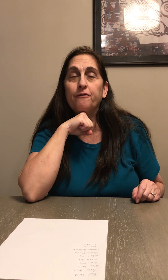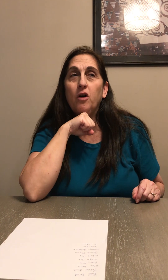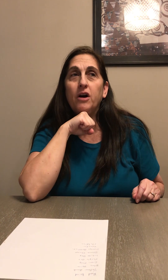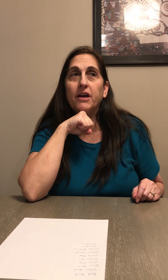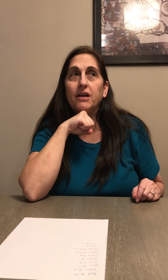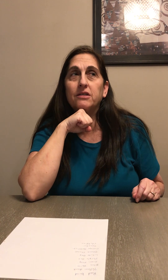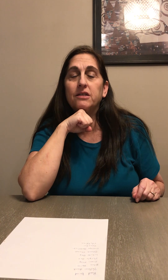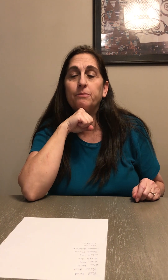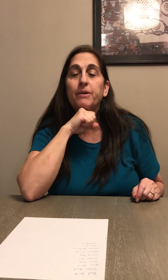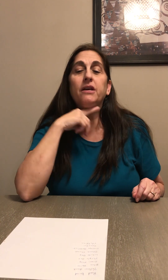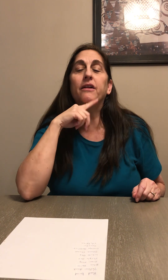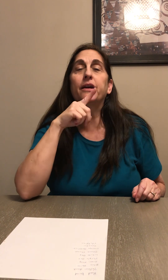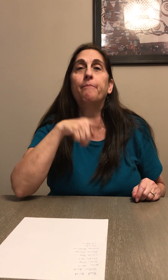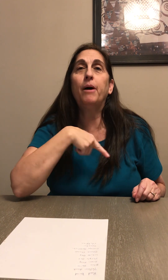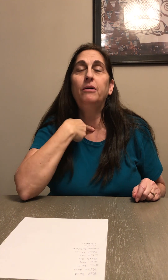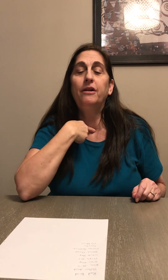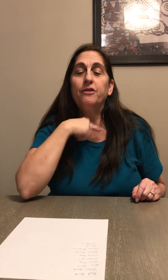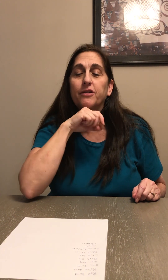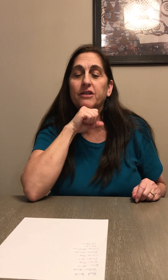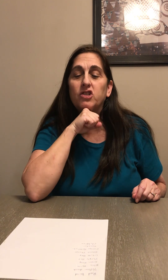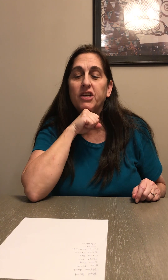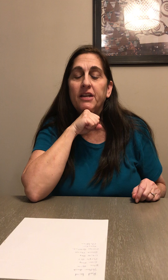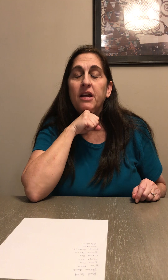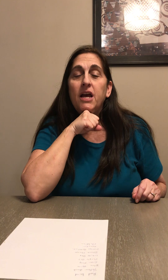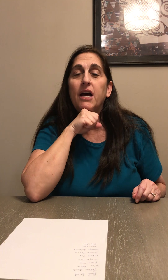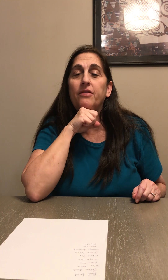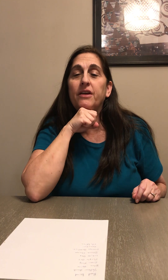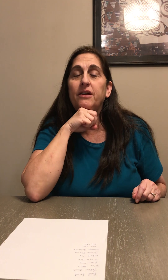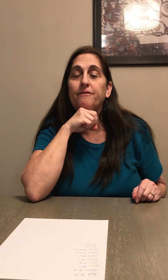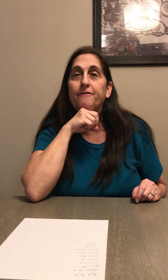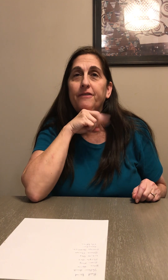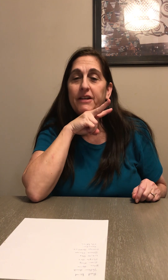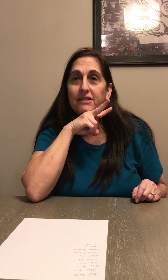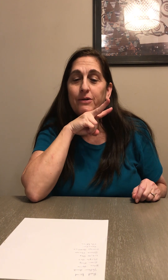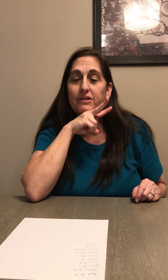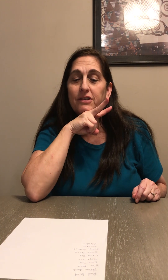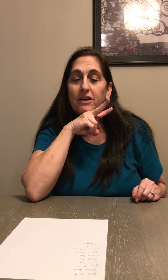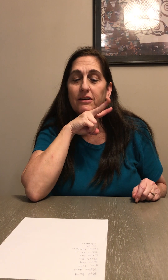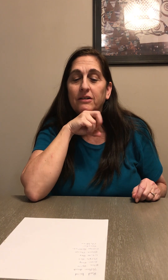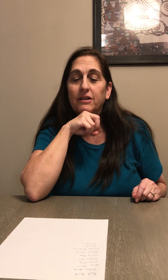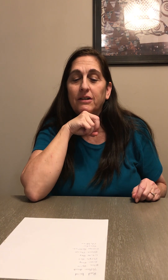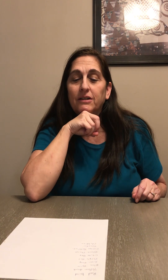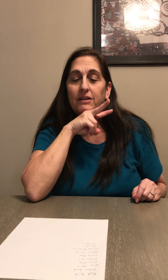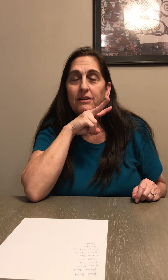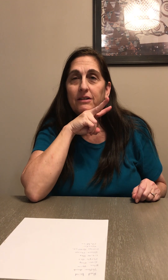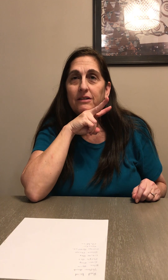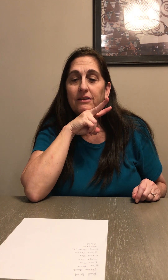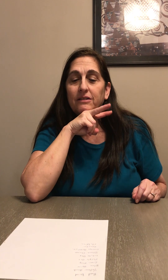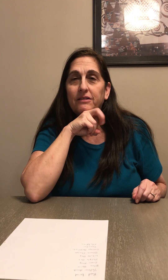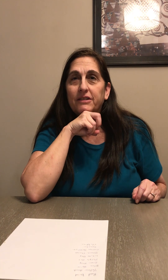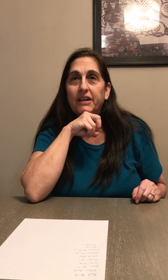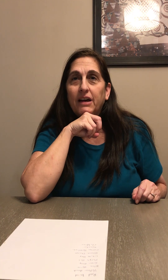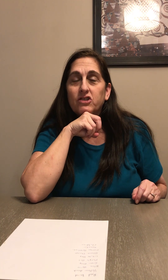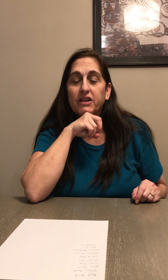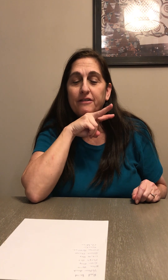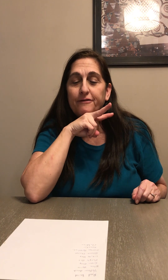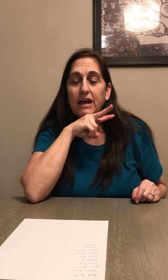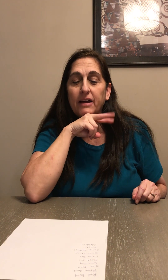frog has this big like bubble under his chin, and then he flicks out his tongue to catch like a fly. So